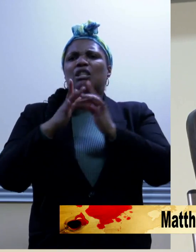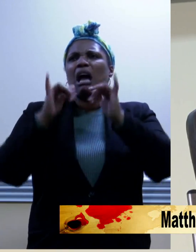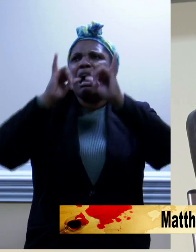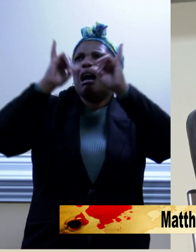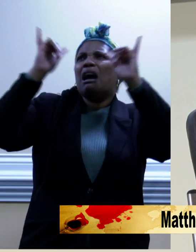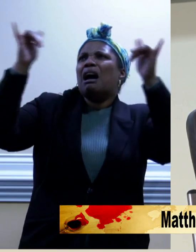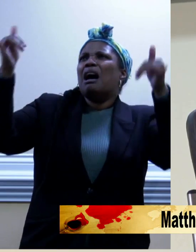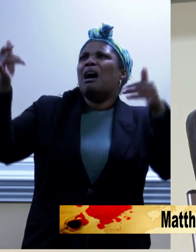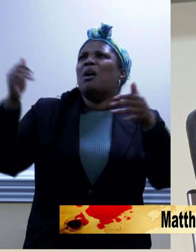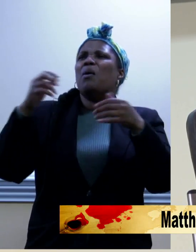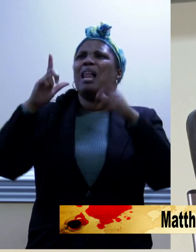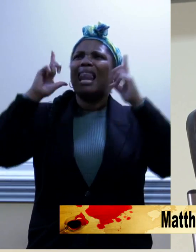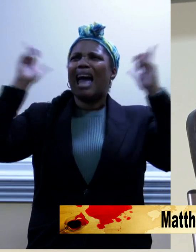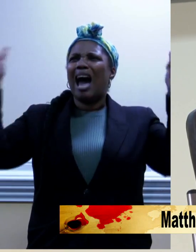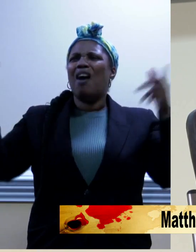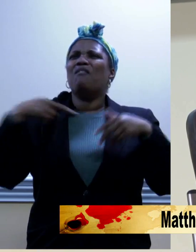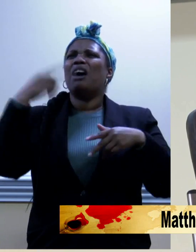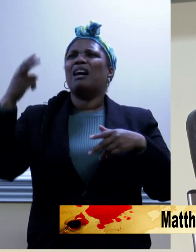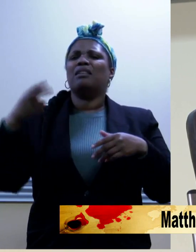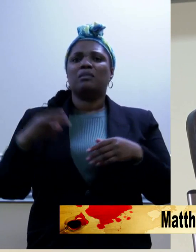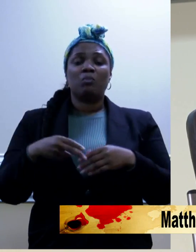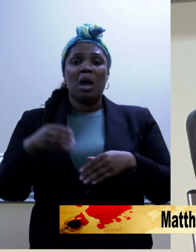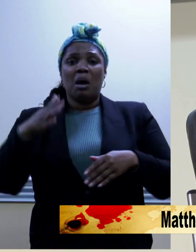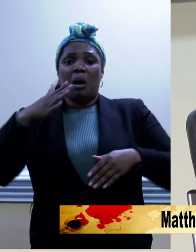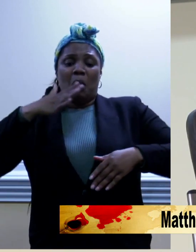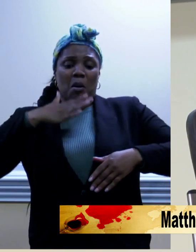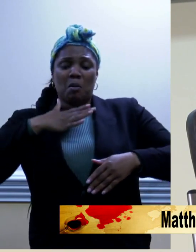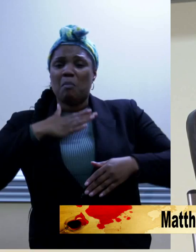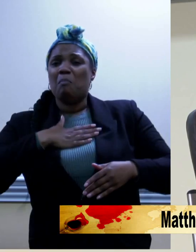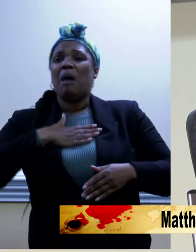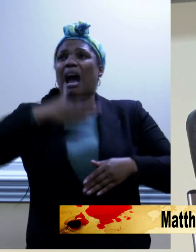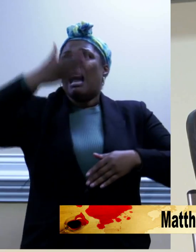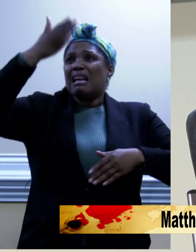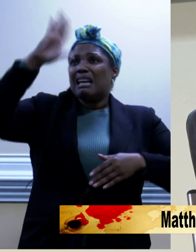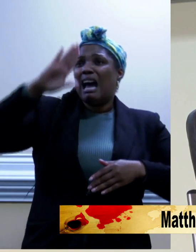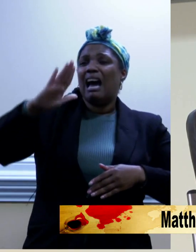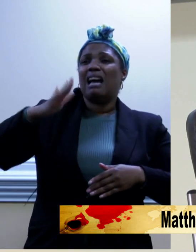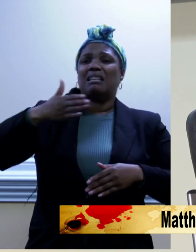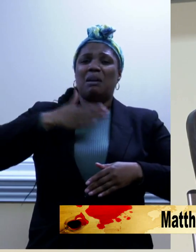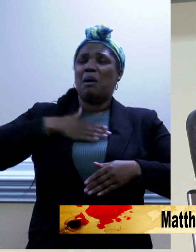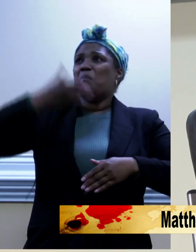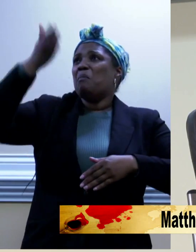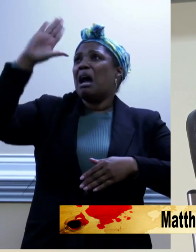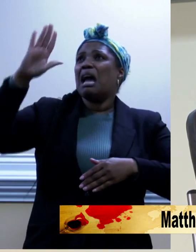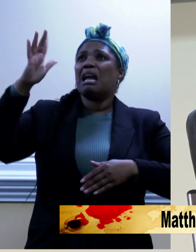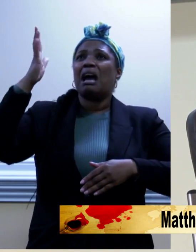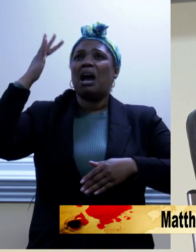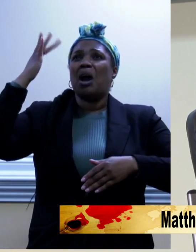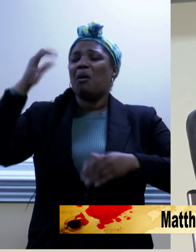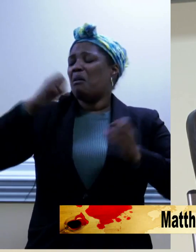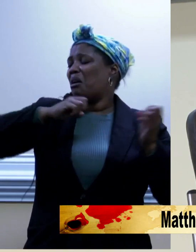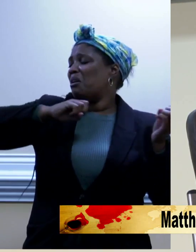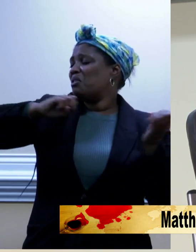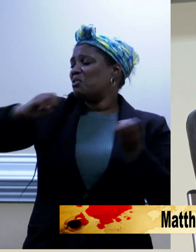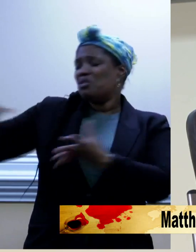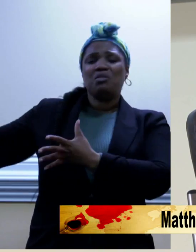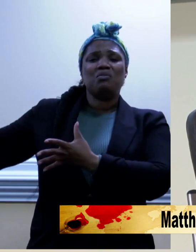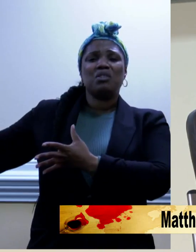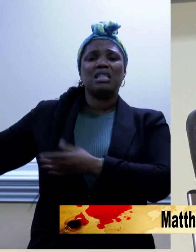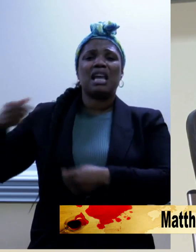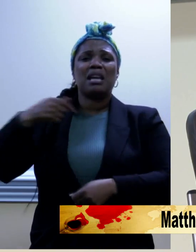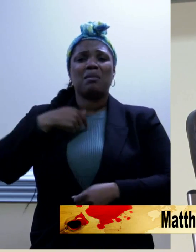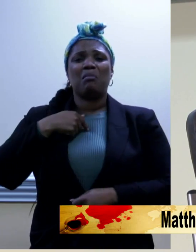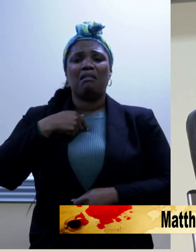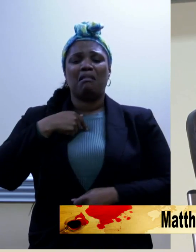voice, saying, Eli, Eli, lama sabachthani. Go ahead. That is to say, my God, why hast